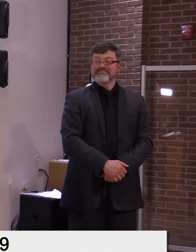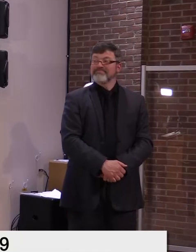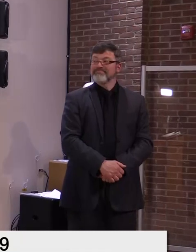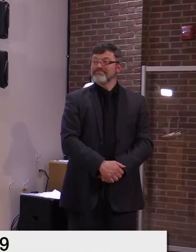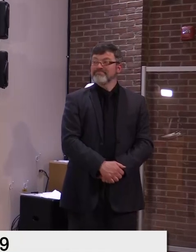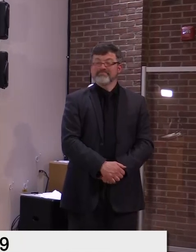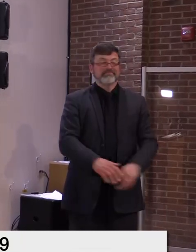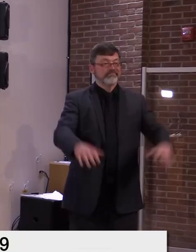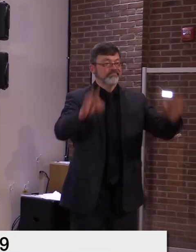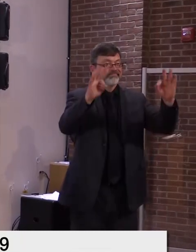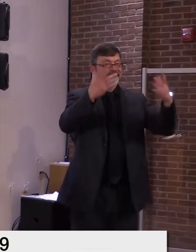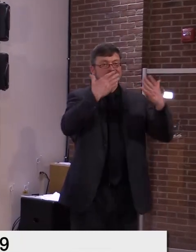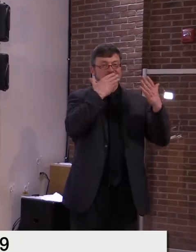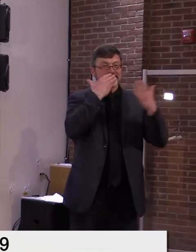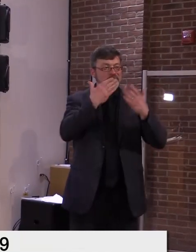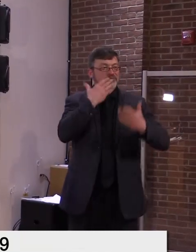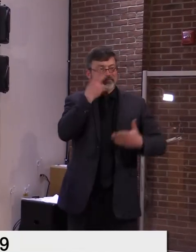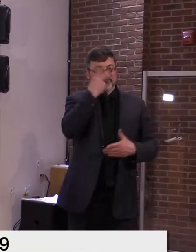Good morning.